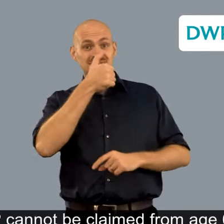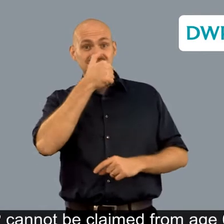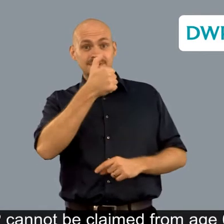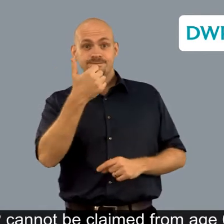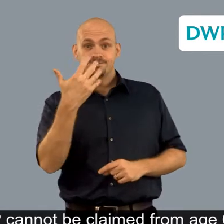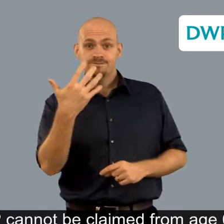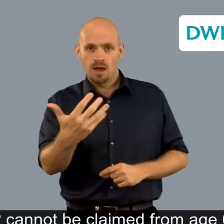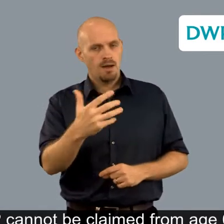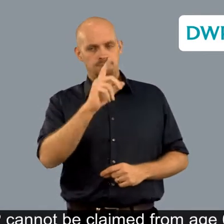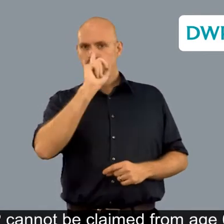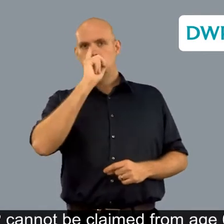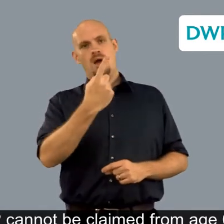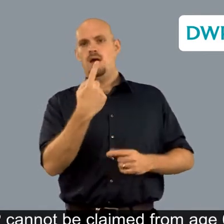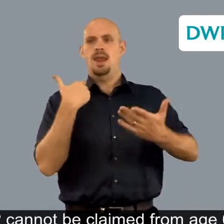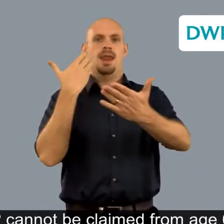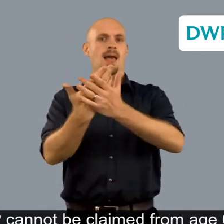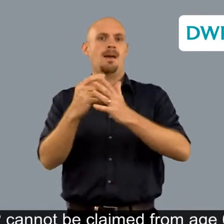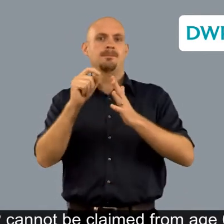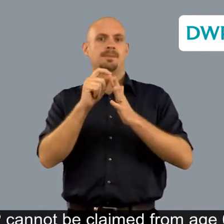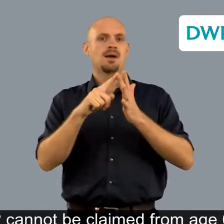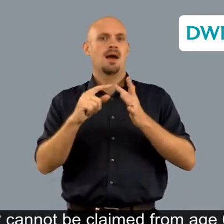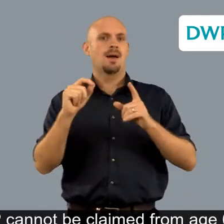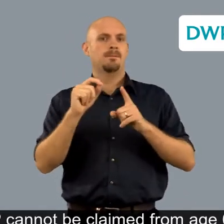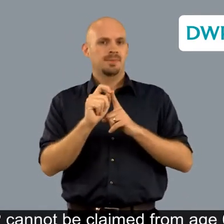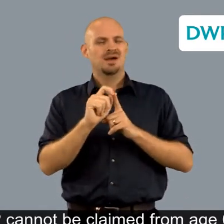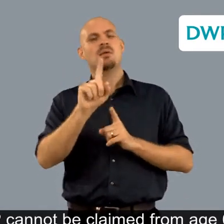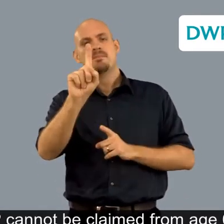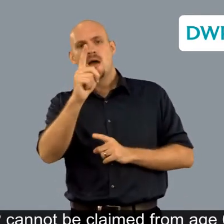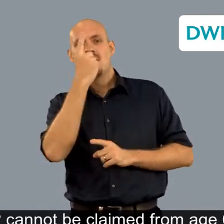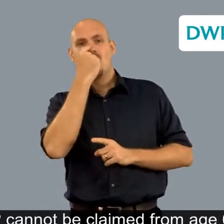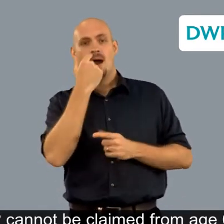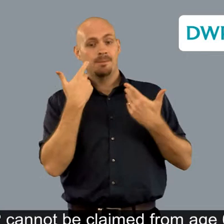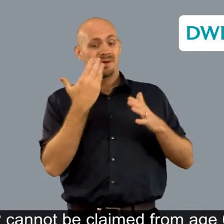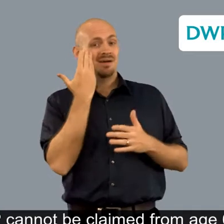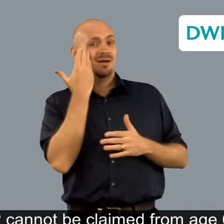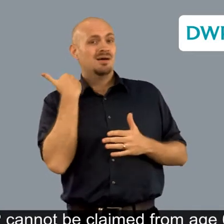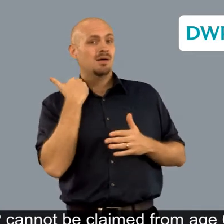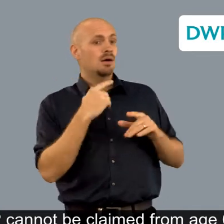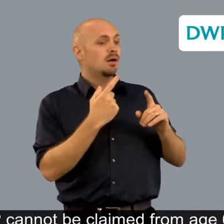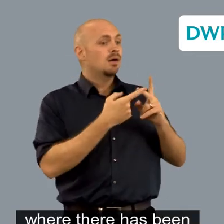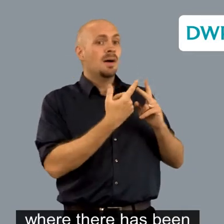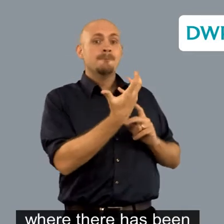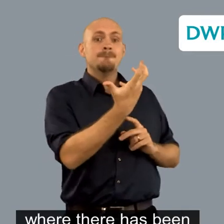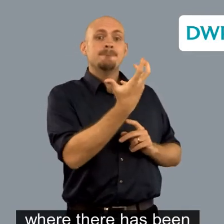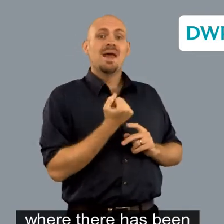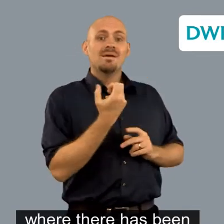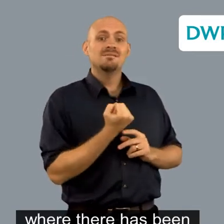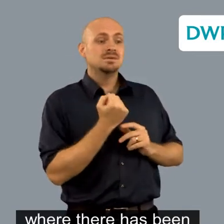PIP cannot be claimed from age 65 except in certain circumstances, where there has been